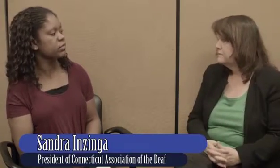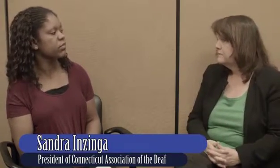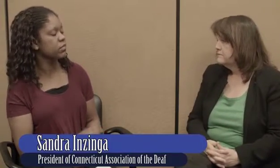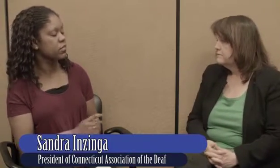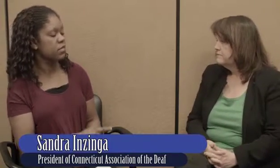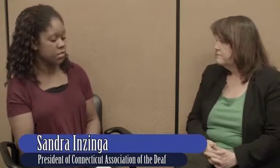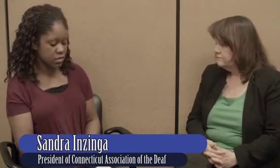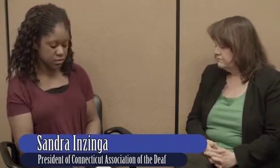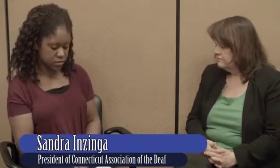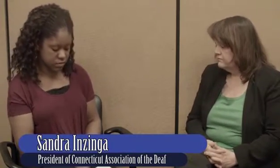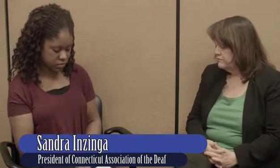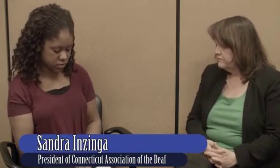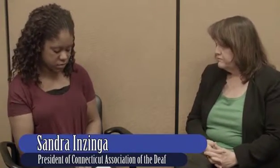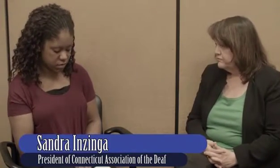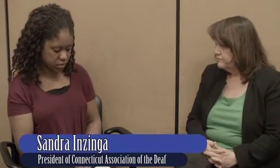to them.